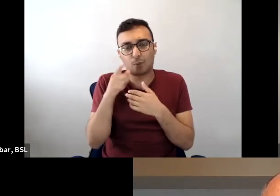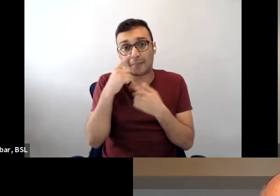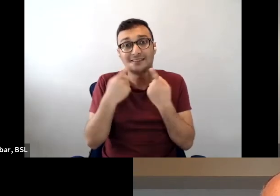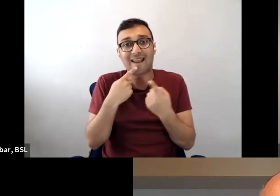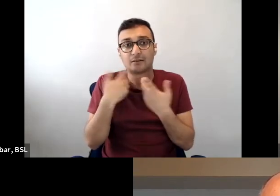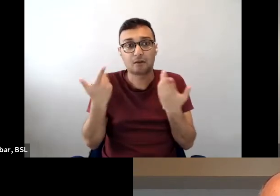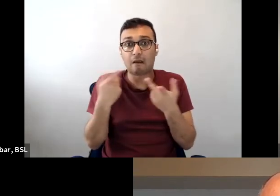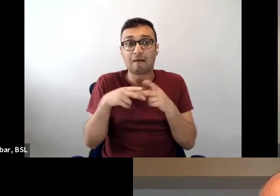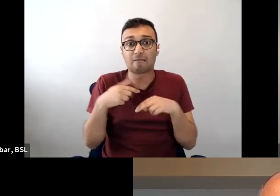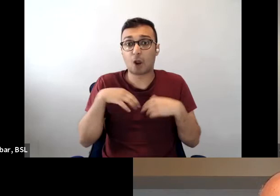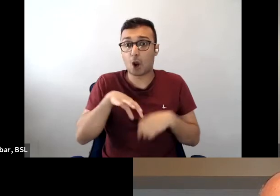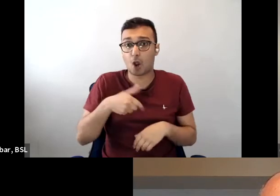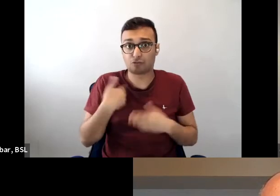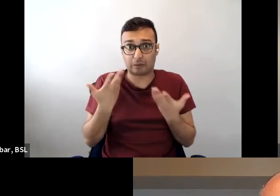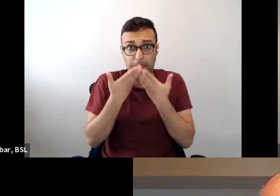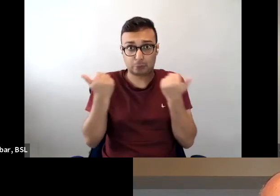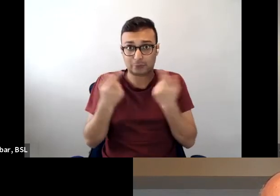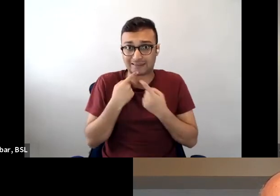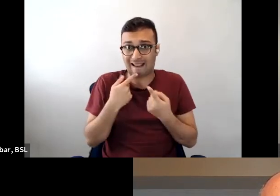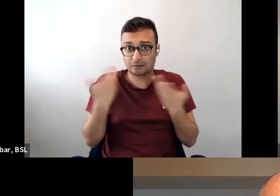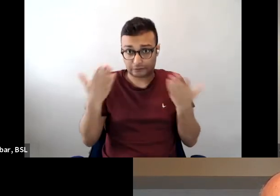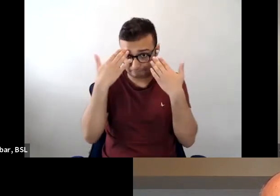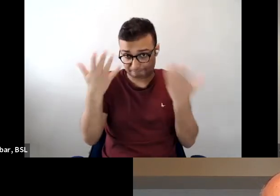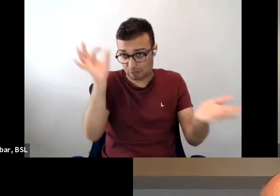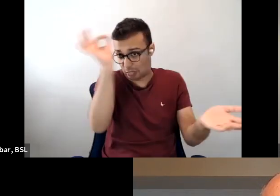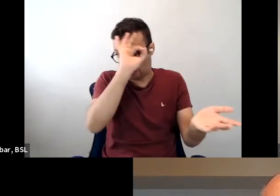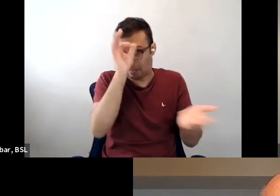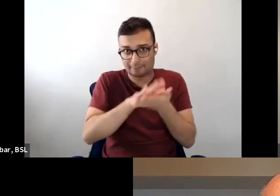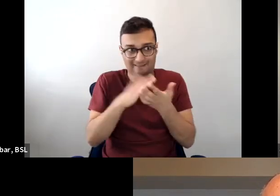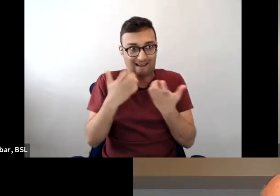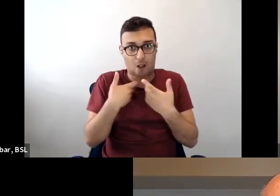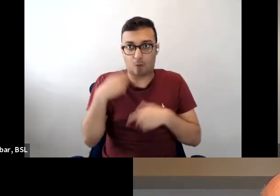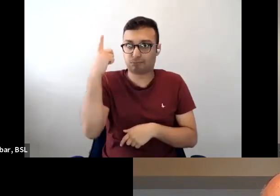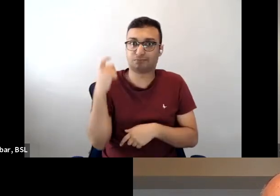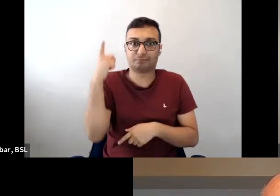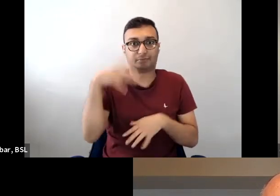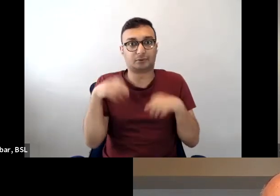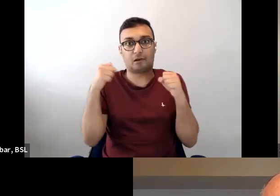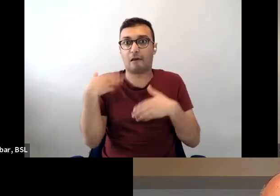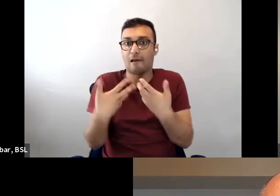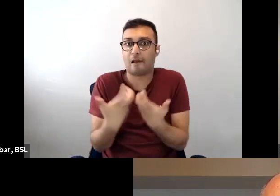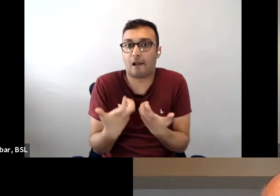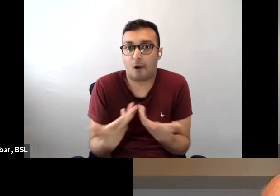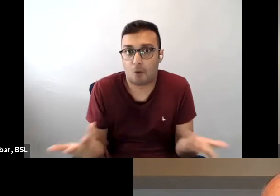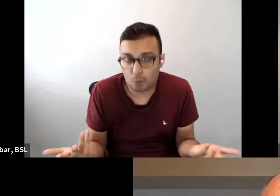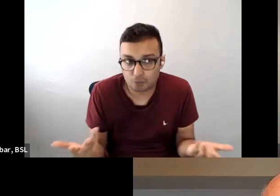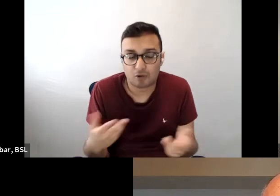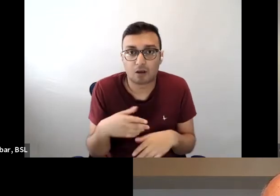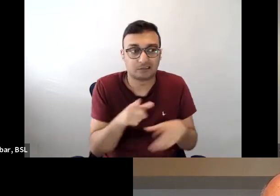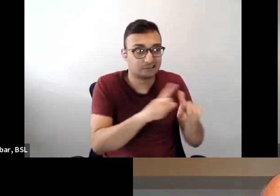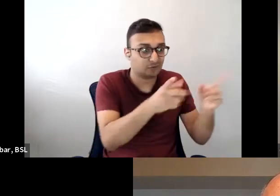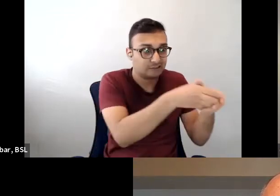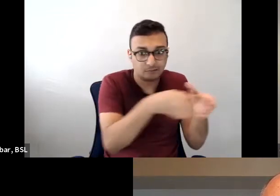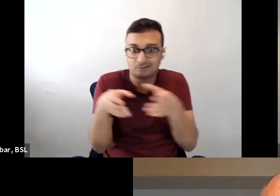and how they can begin that process to I guess kind of unite some of these areas, but also about some of the